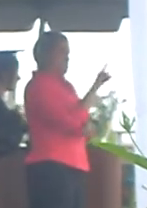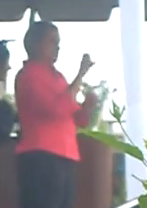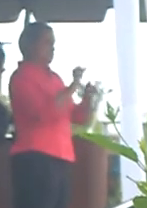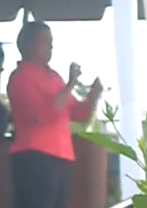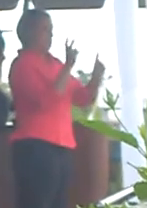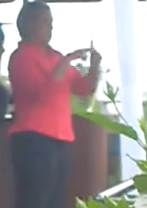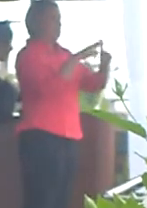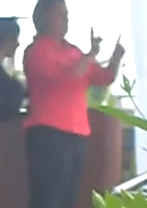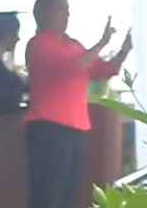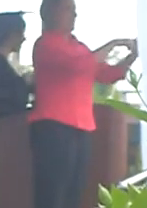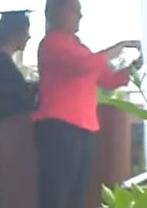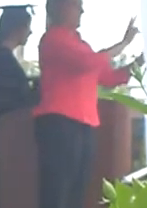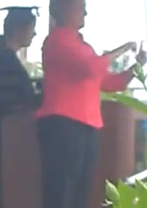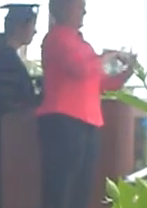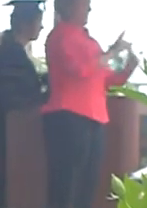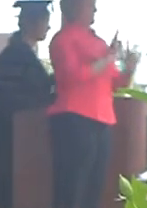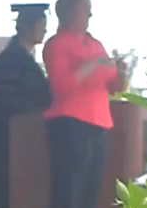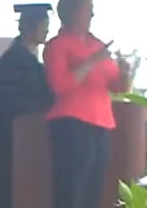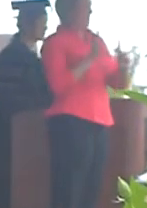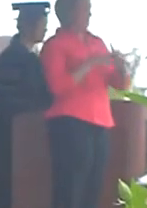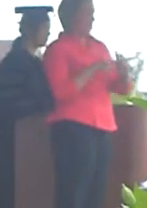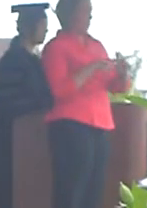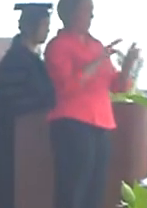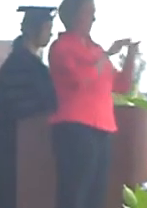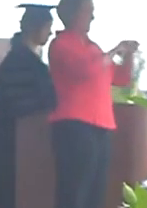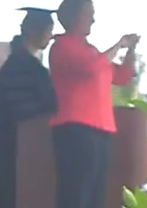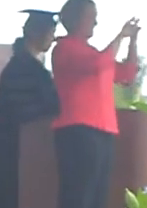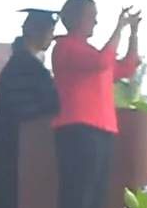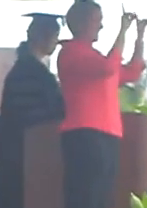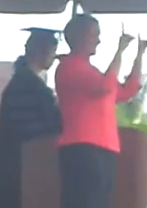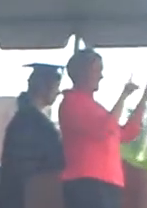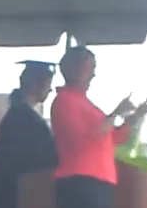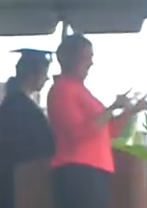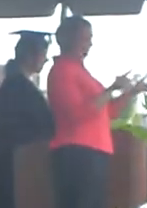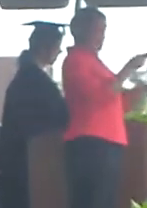hiring across the street, right?